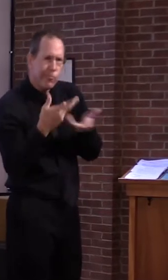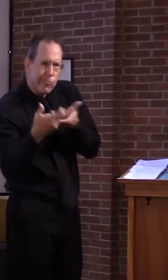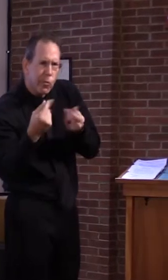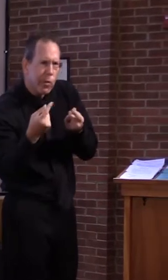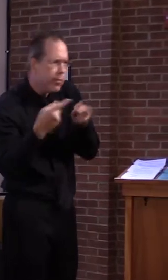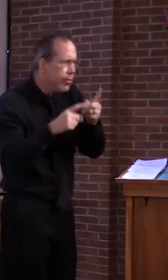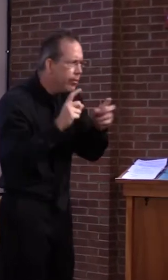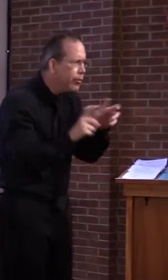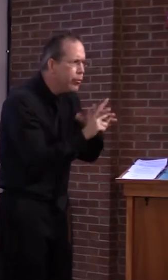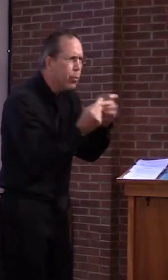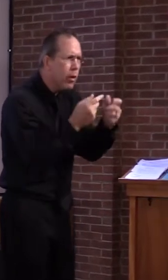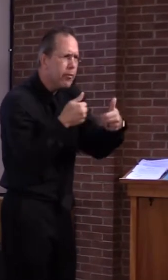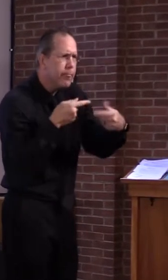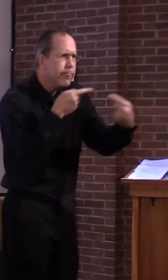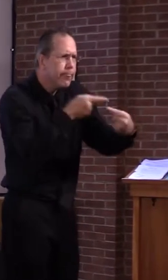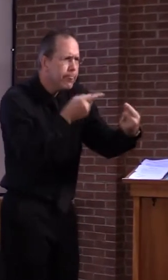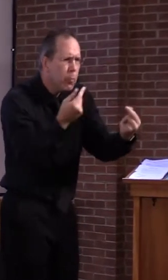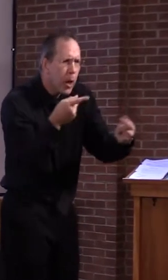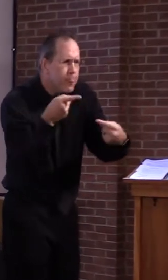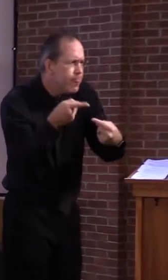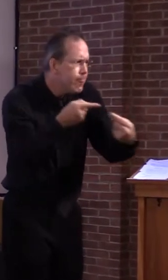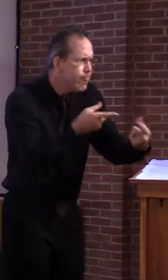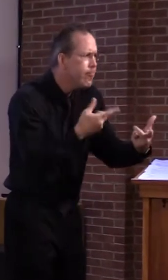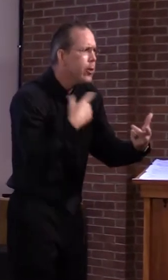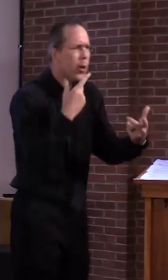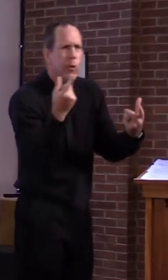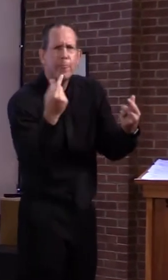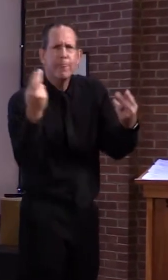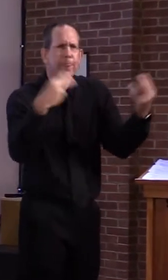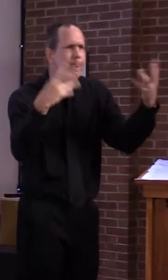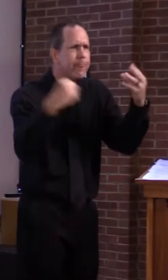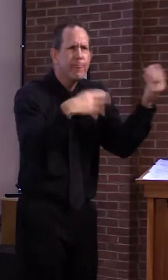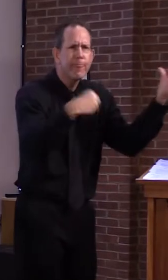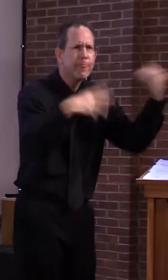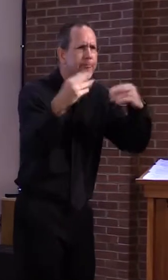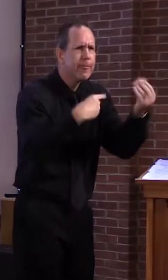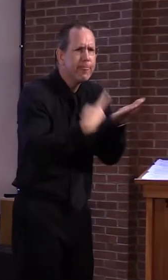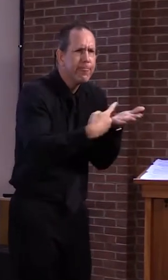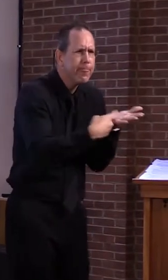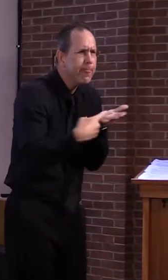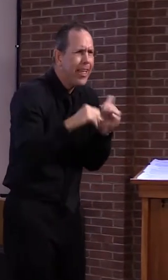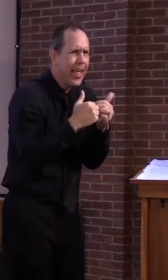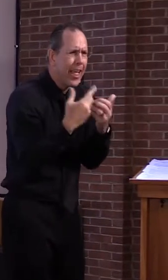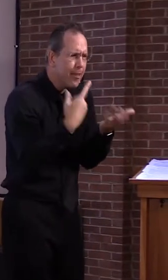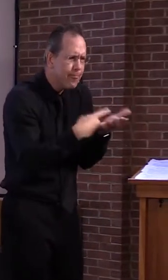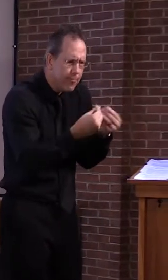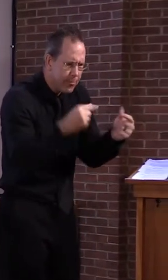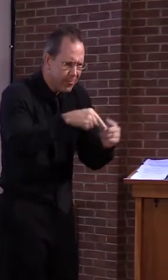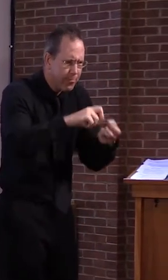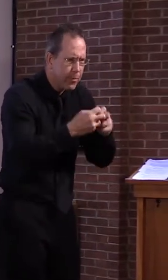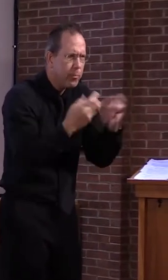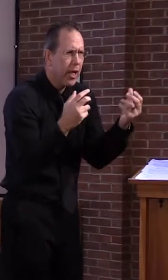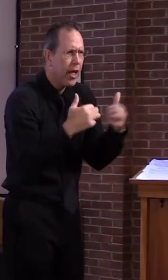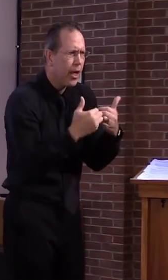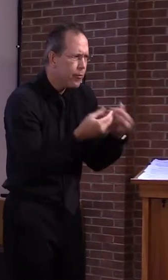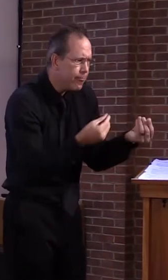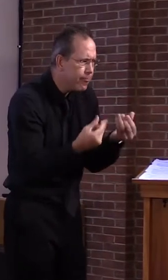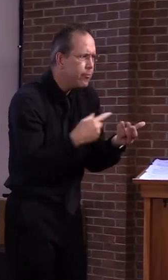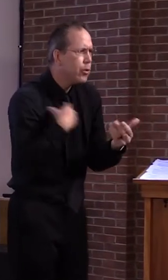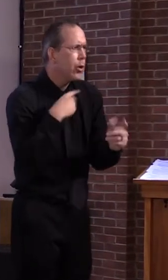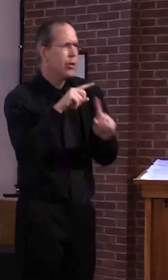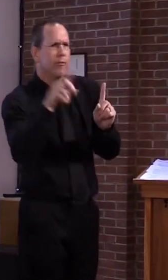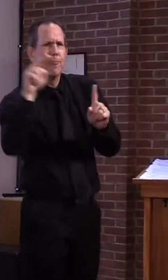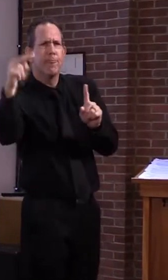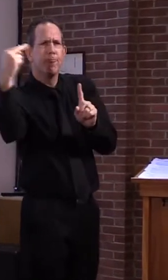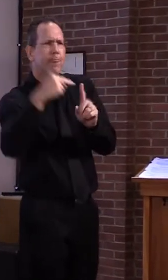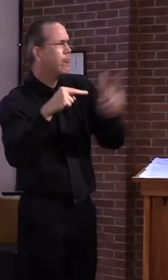collaboratively as possible based on the unique challenges and perspectives we have. We have made